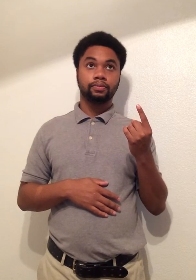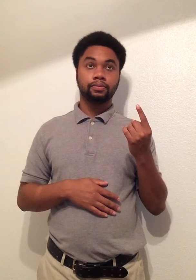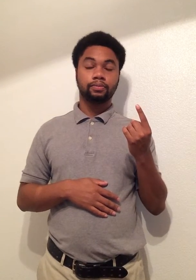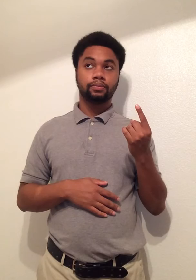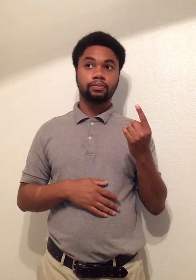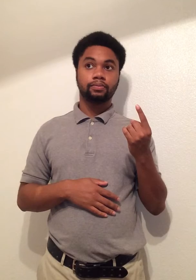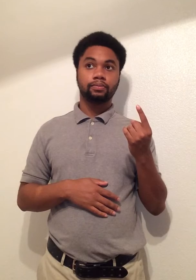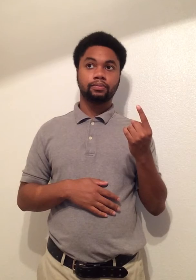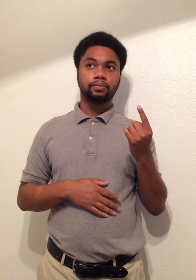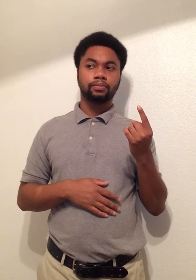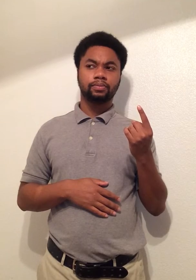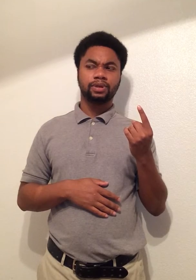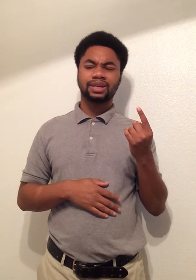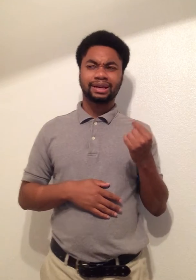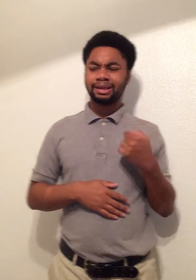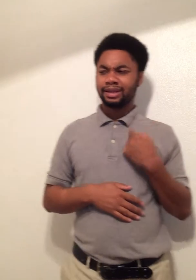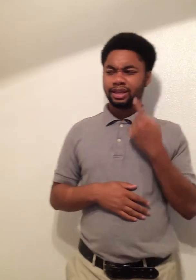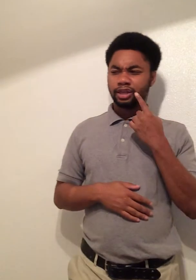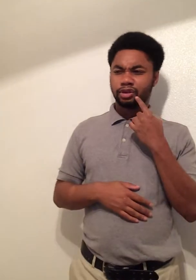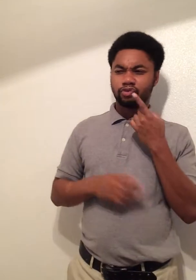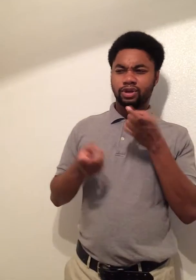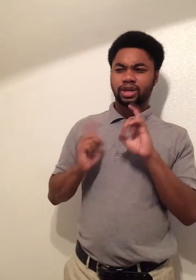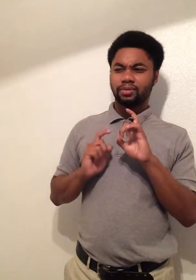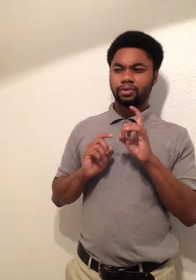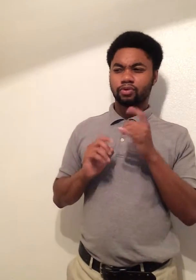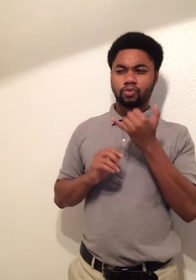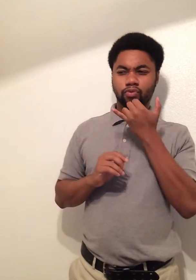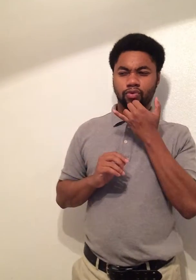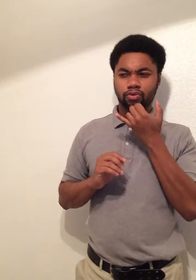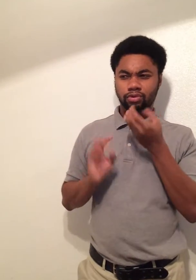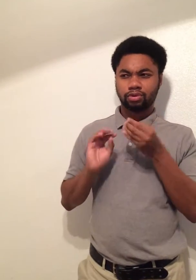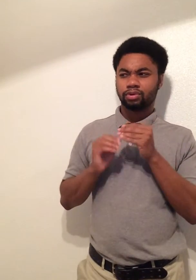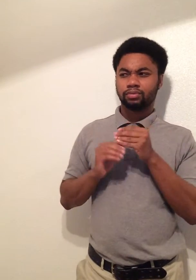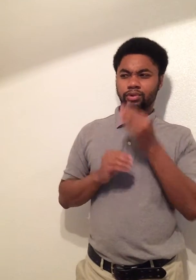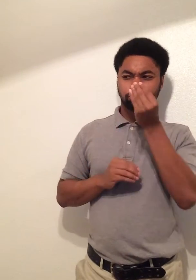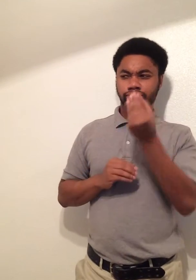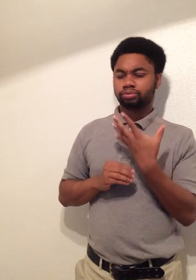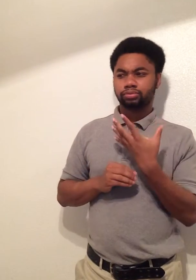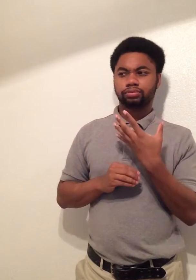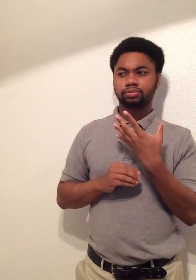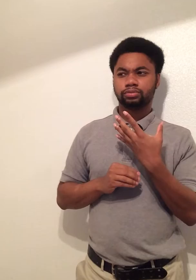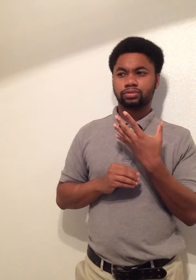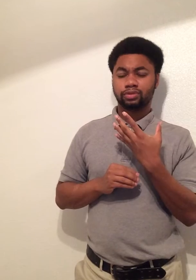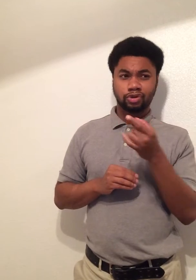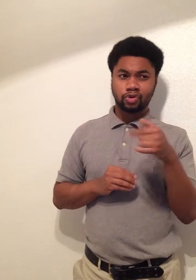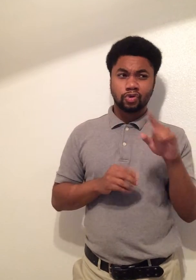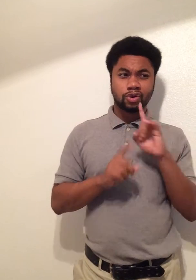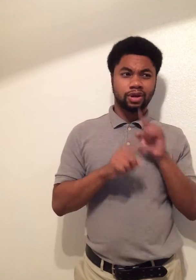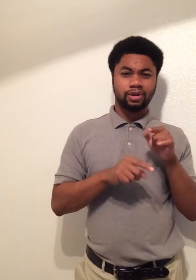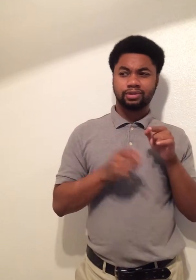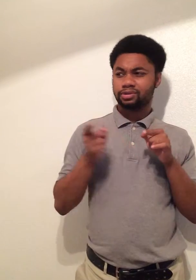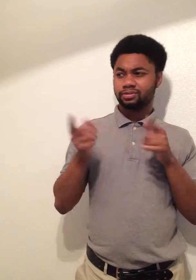I think you gave me the wrong number. Did y'all get 4,158? Okay, we'll keep going. Alright, what do I do